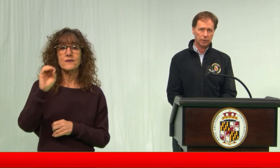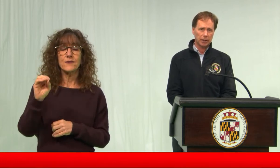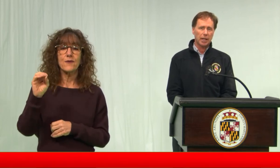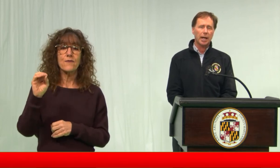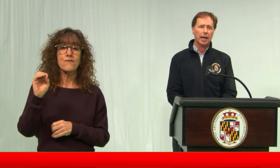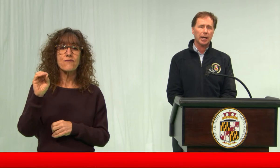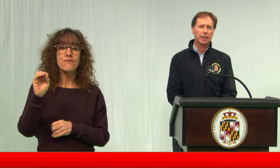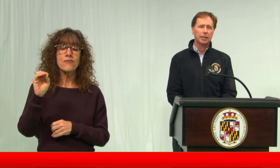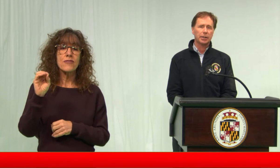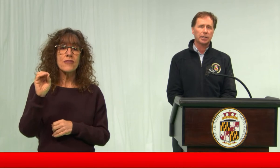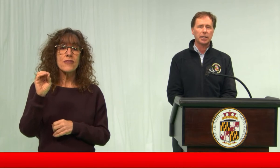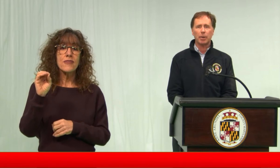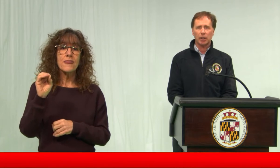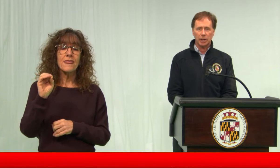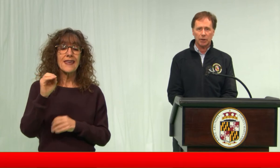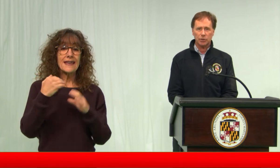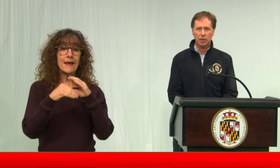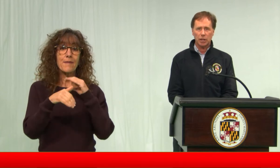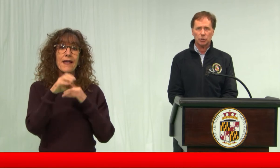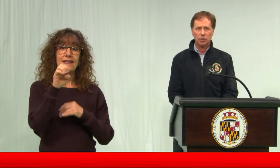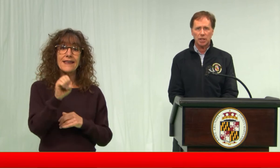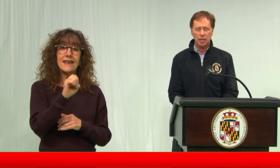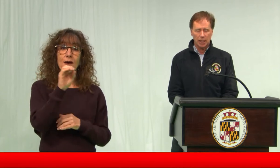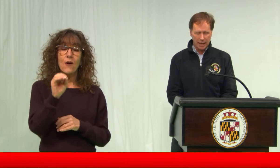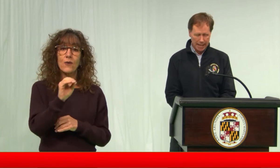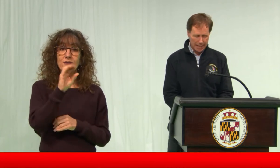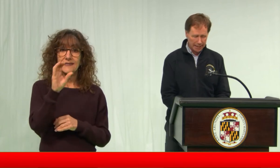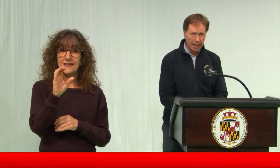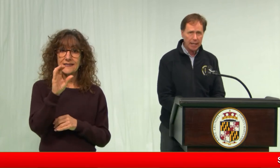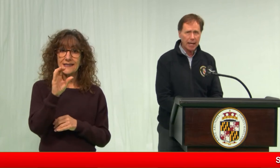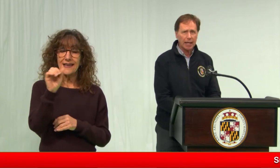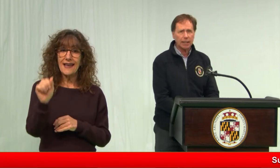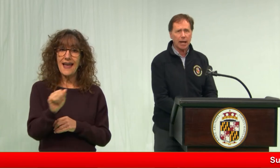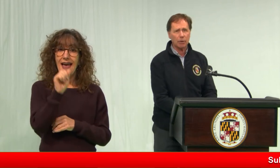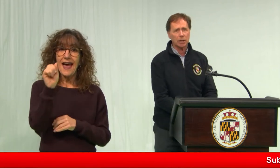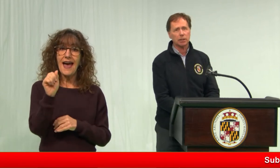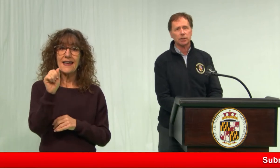410-222-0600. And the email here is